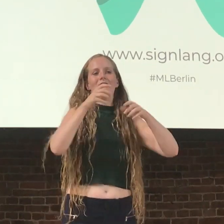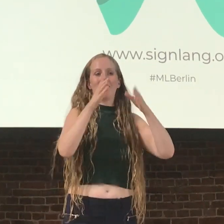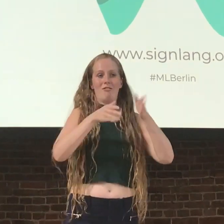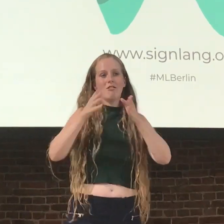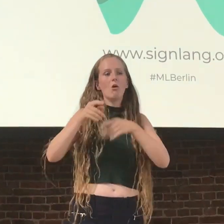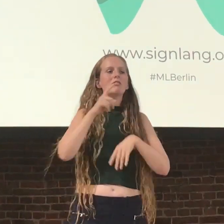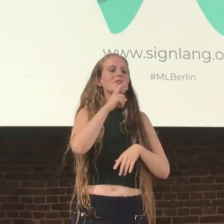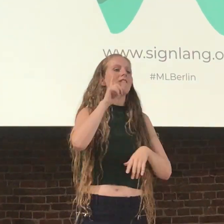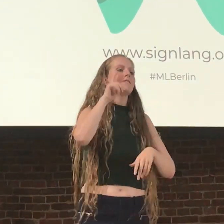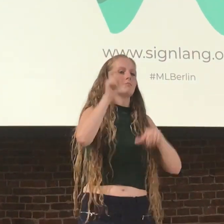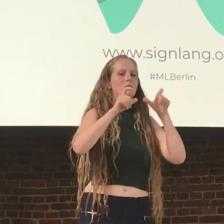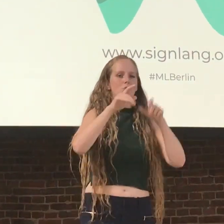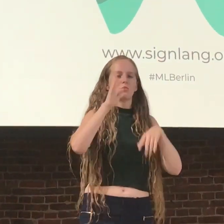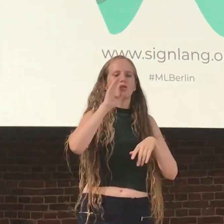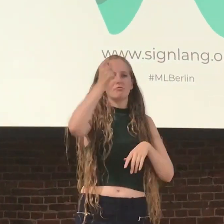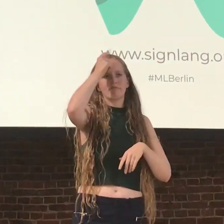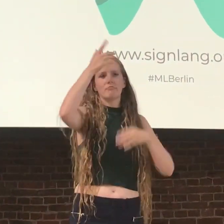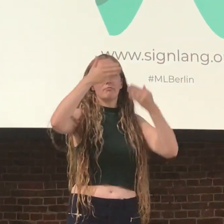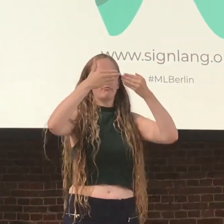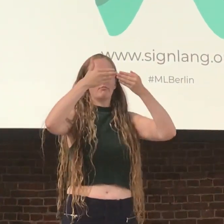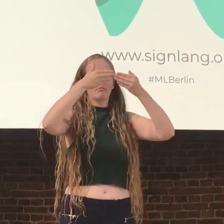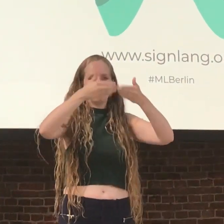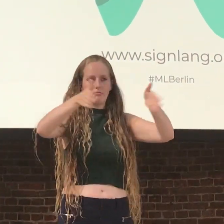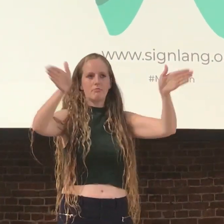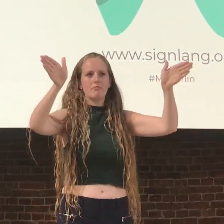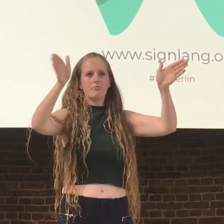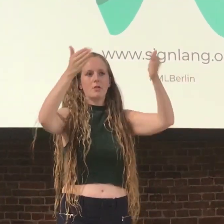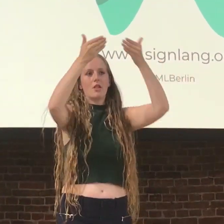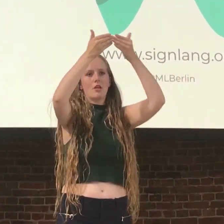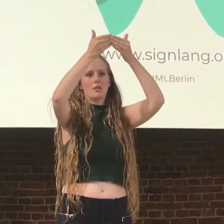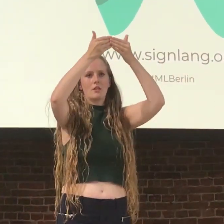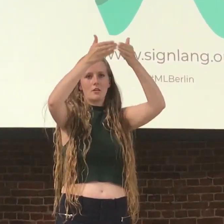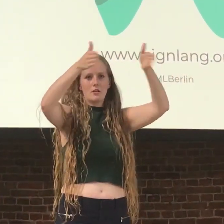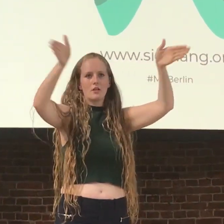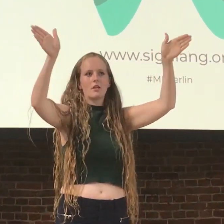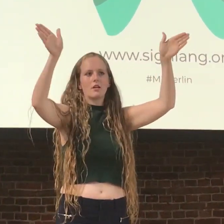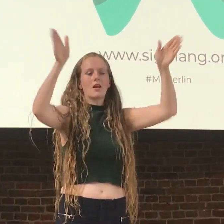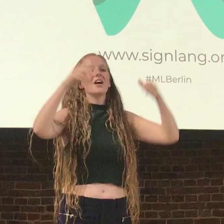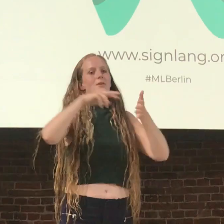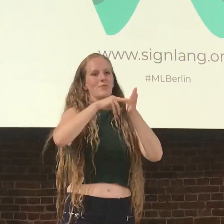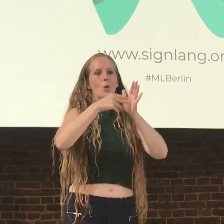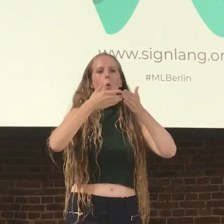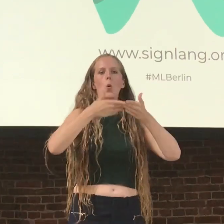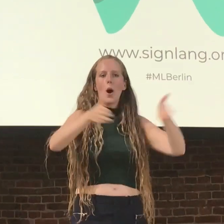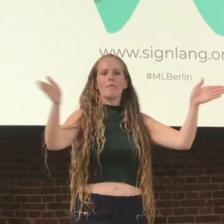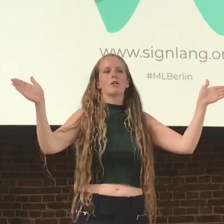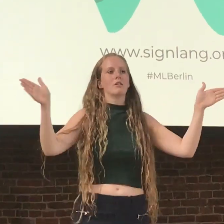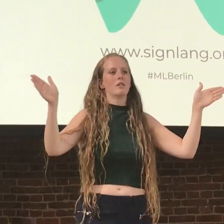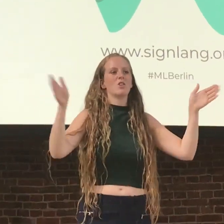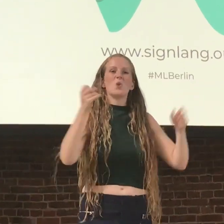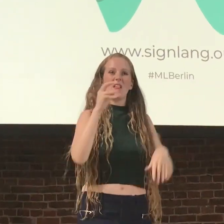that, well, as more people are using sign language, more people will learn each other's sign languages, and hearing people who don't know sign